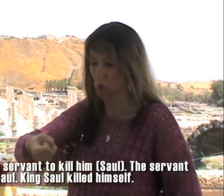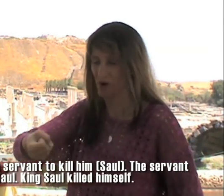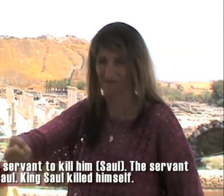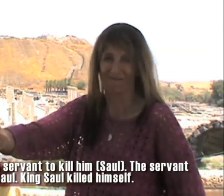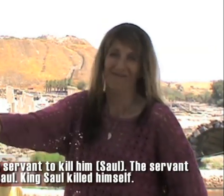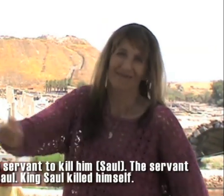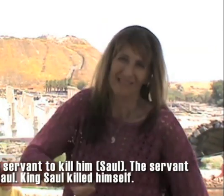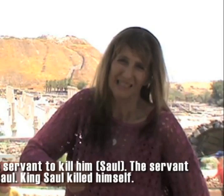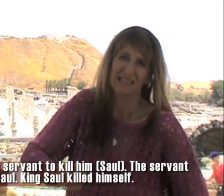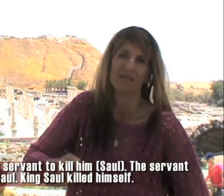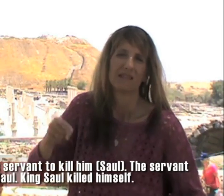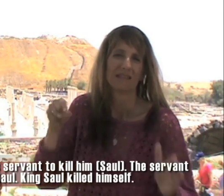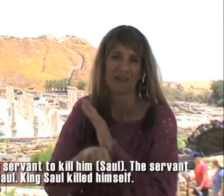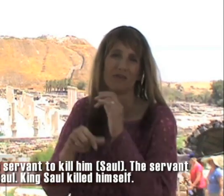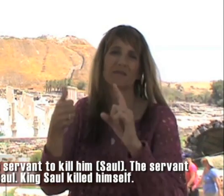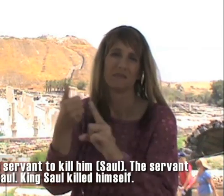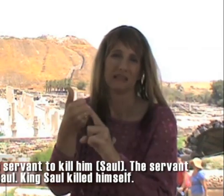sword and killed himself.